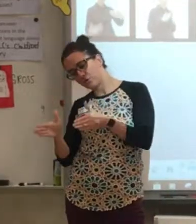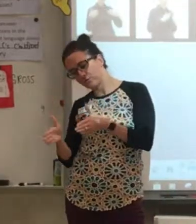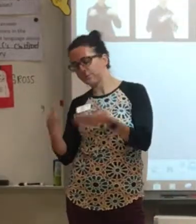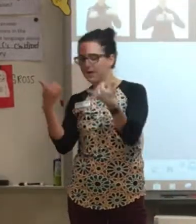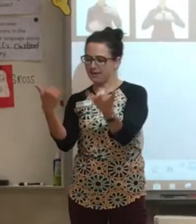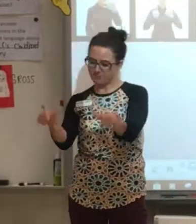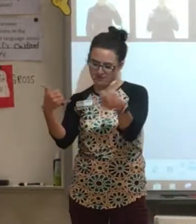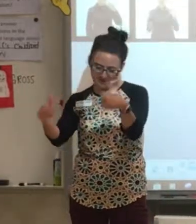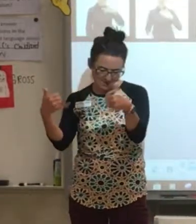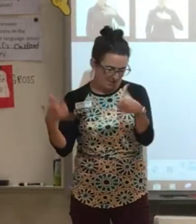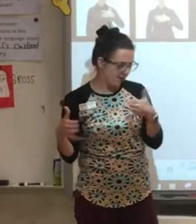bedroom and I played.